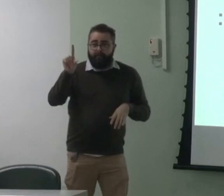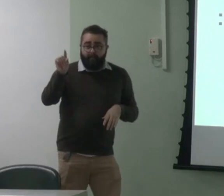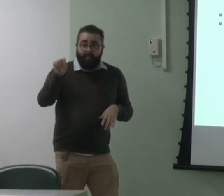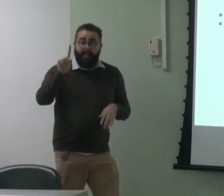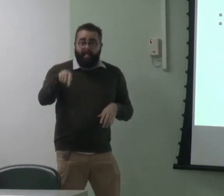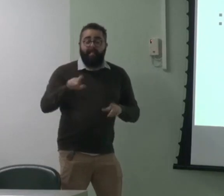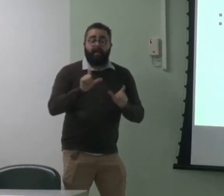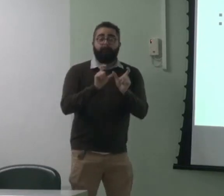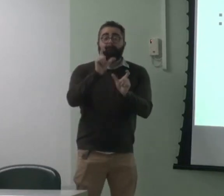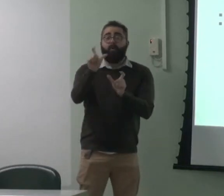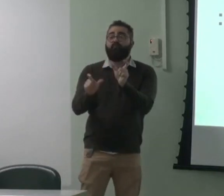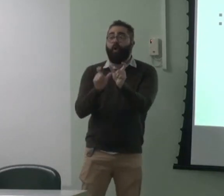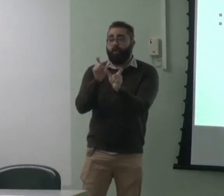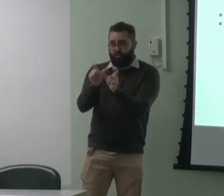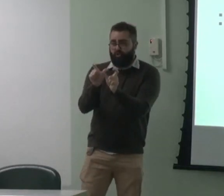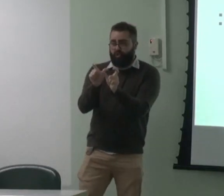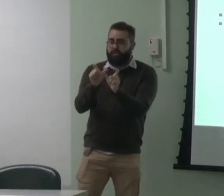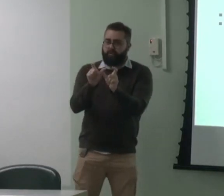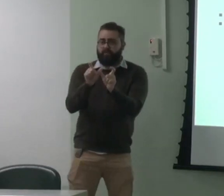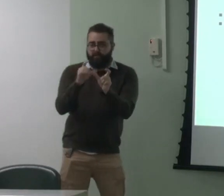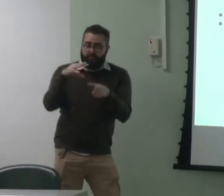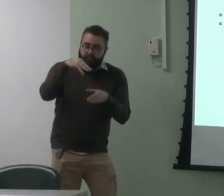morphological resources which contain